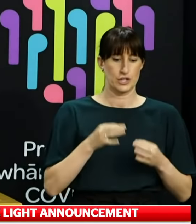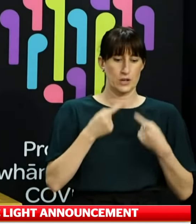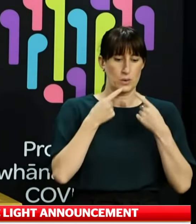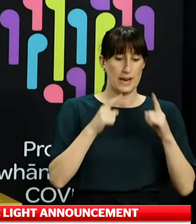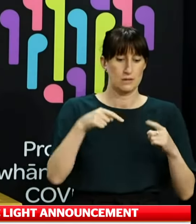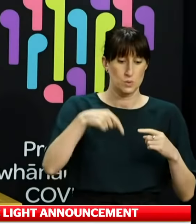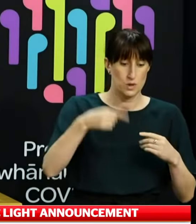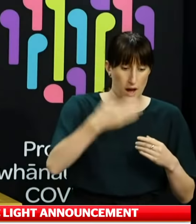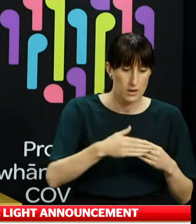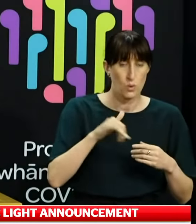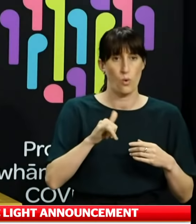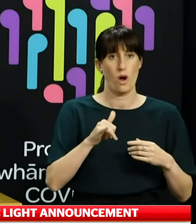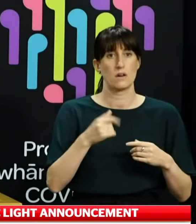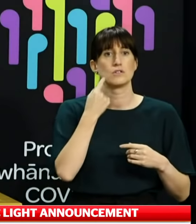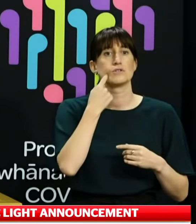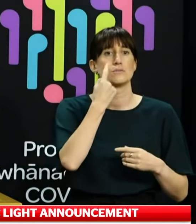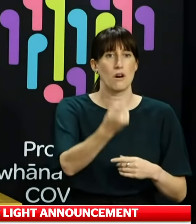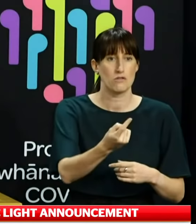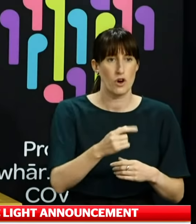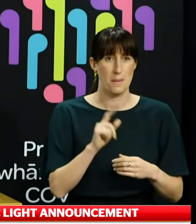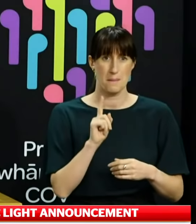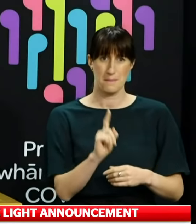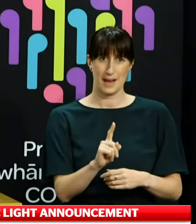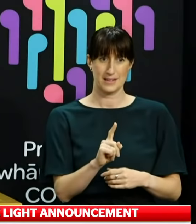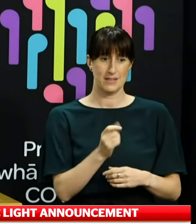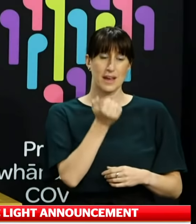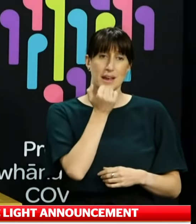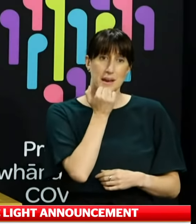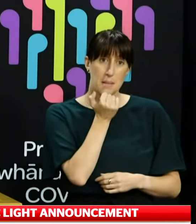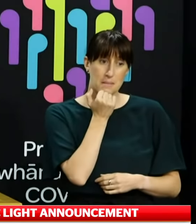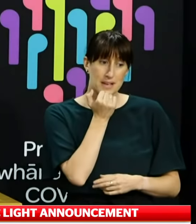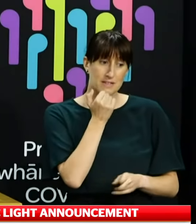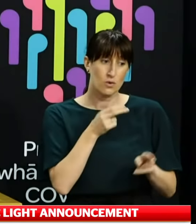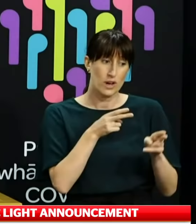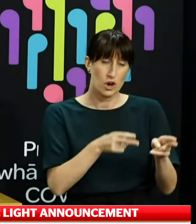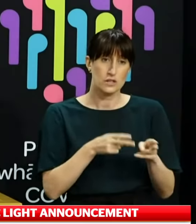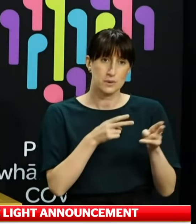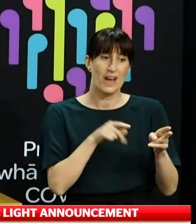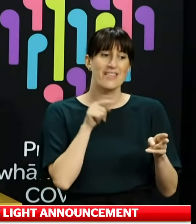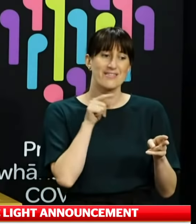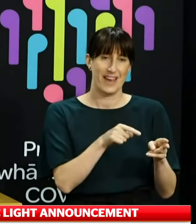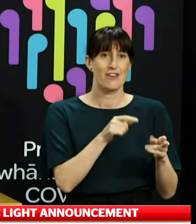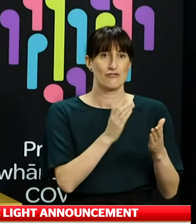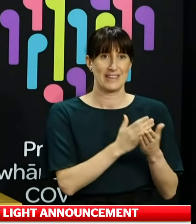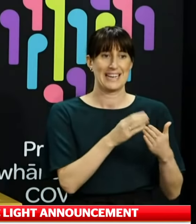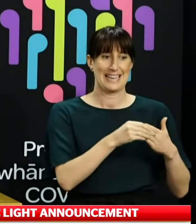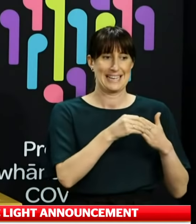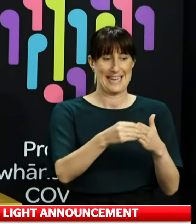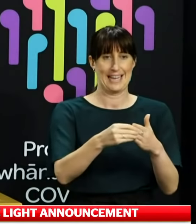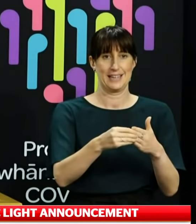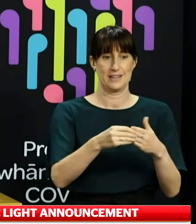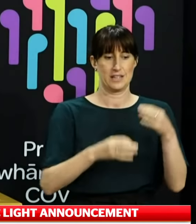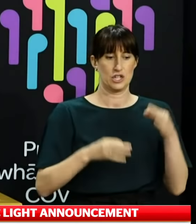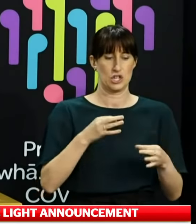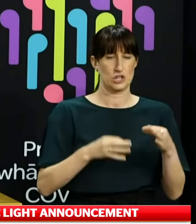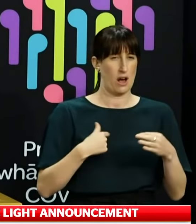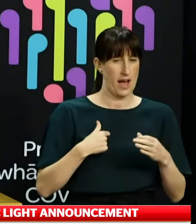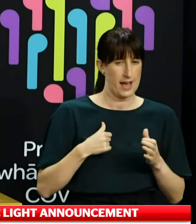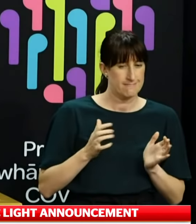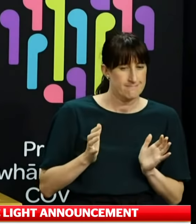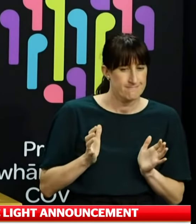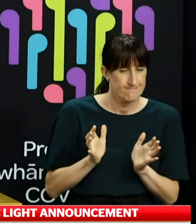the case numbers and what we were seeing in terms of hospitalisation was the thing that drove the decision. I pushed a bit harder to